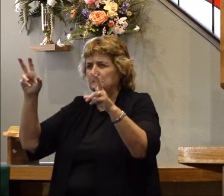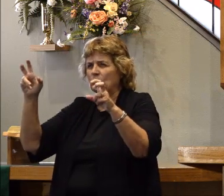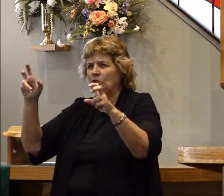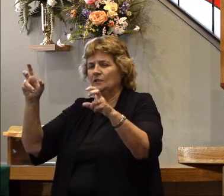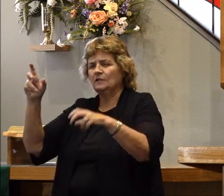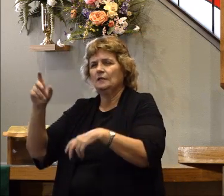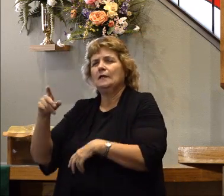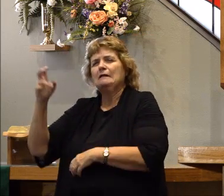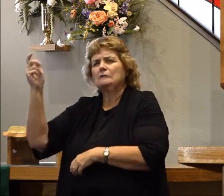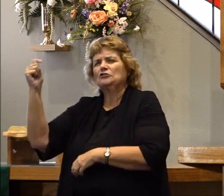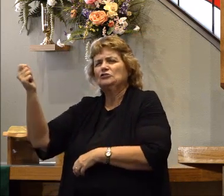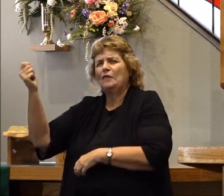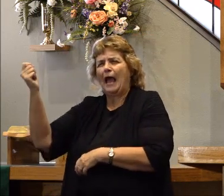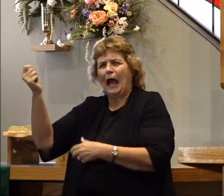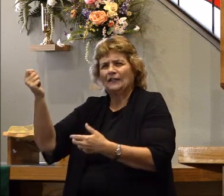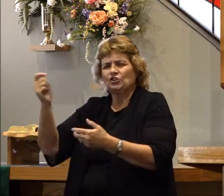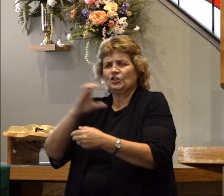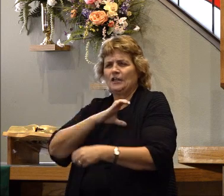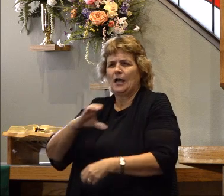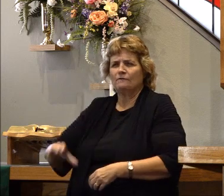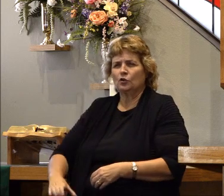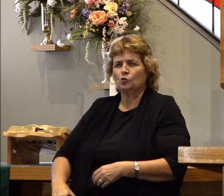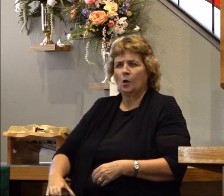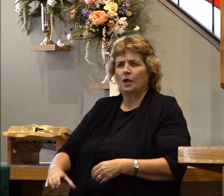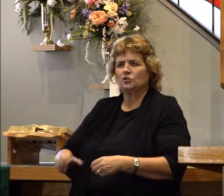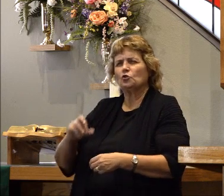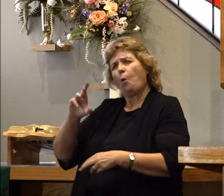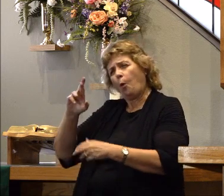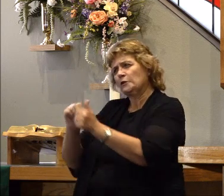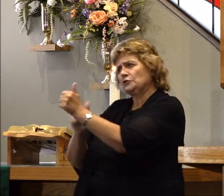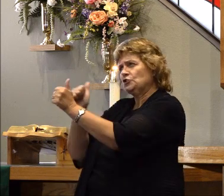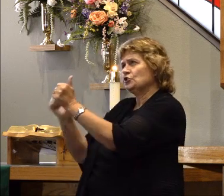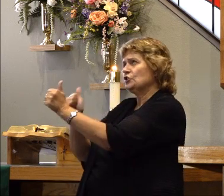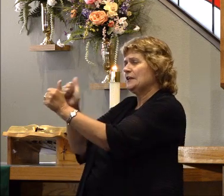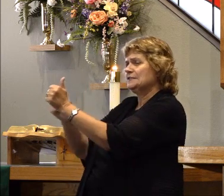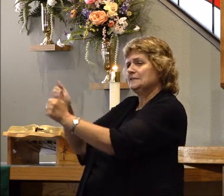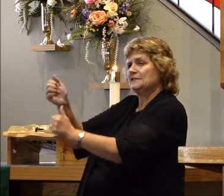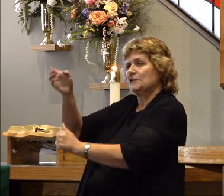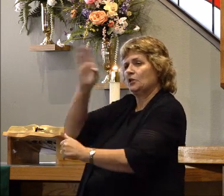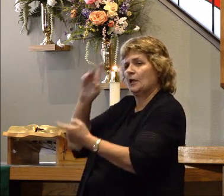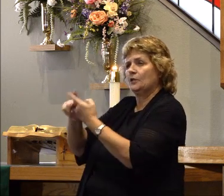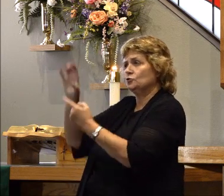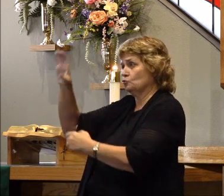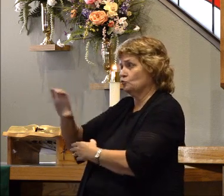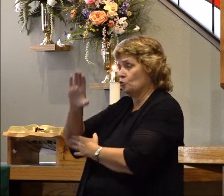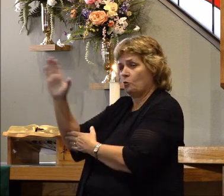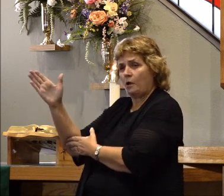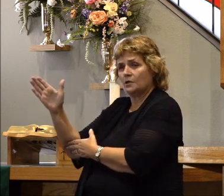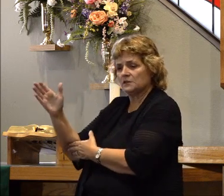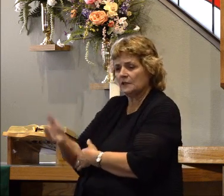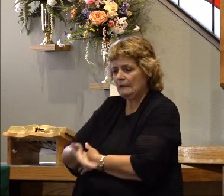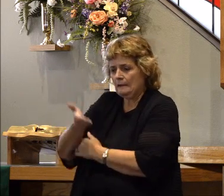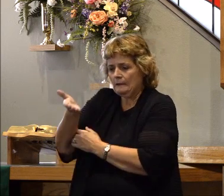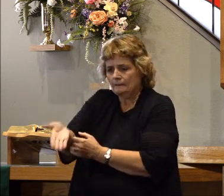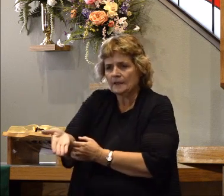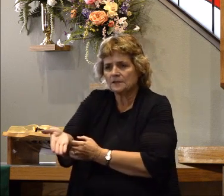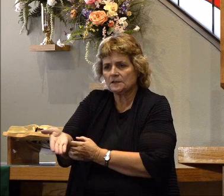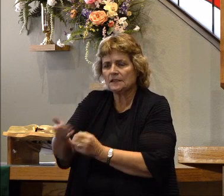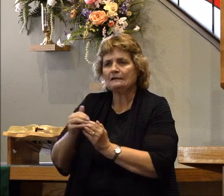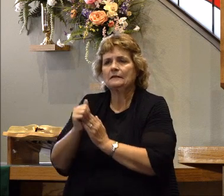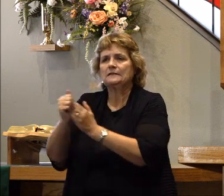a chasing after God to the cross. This theology leads us to